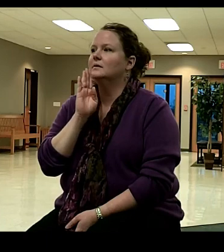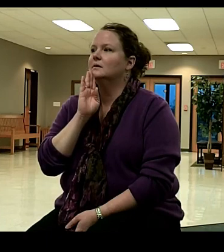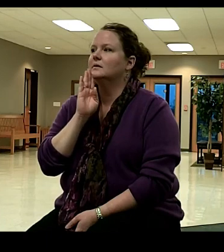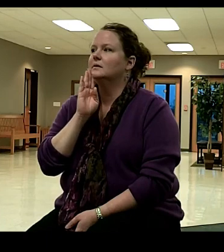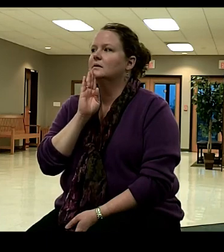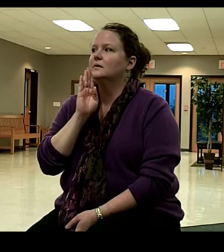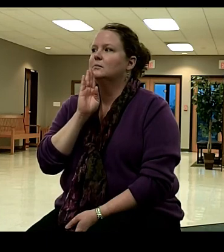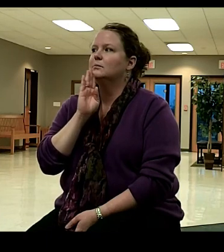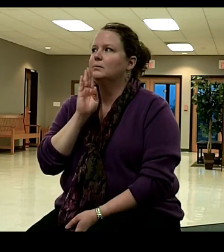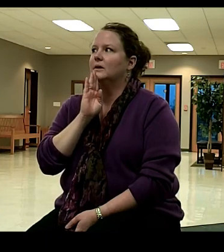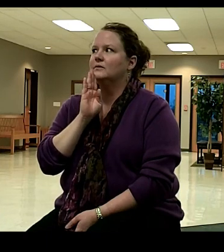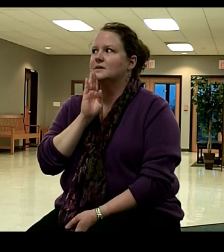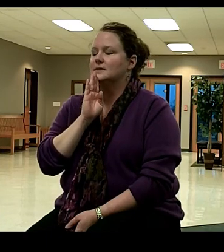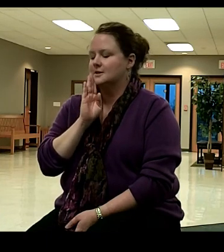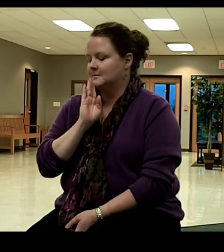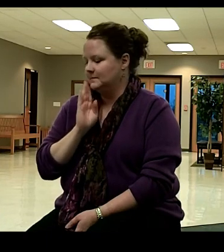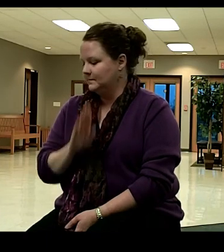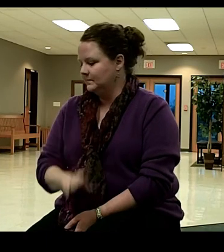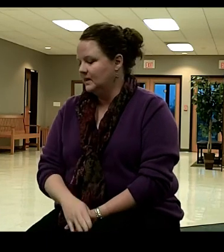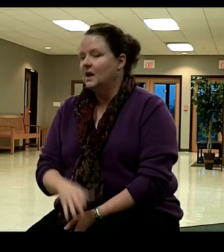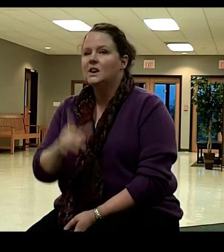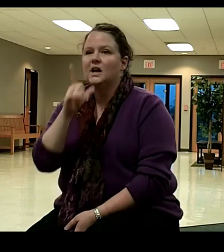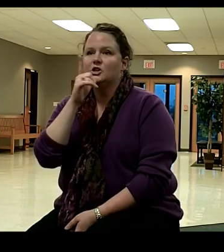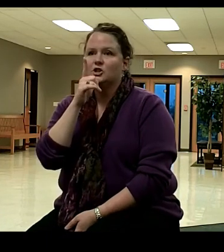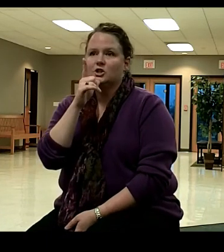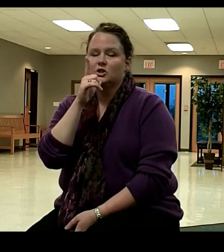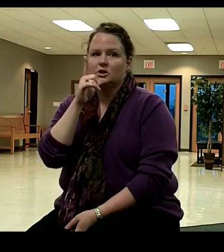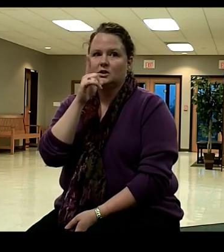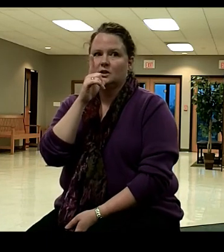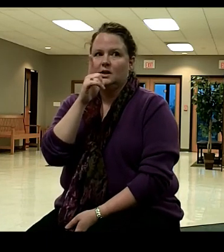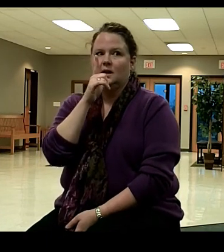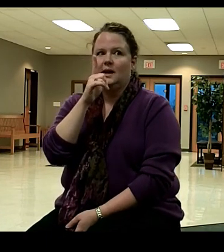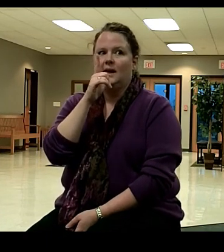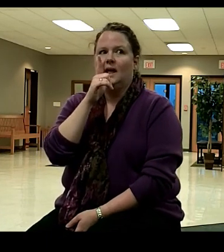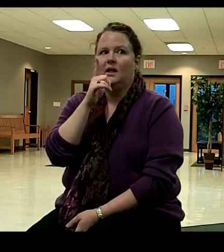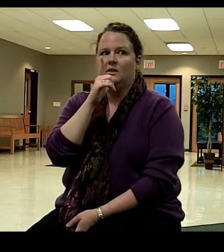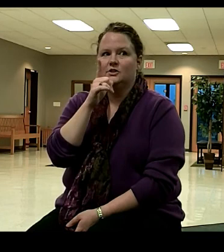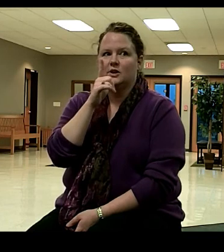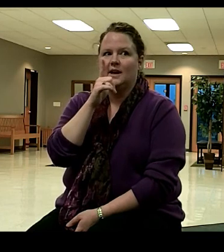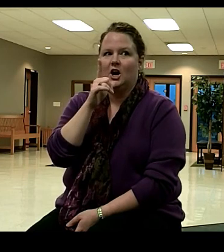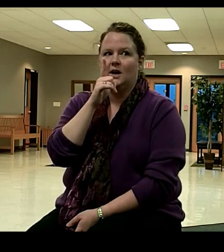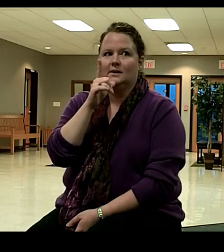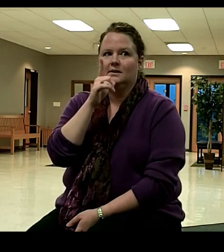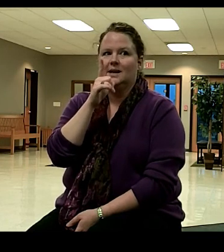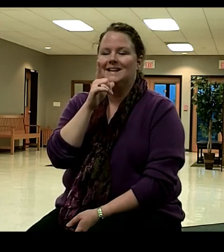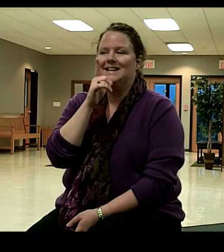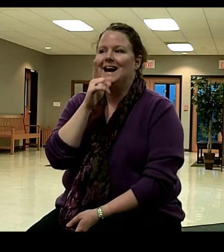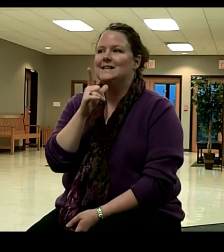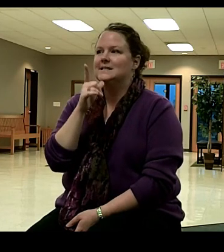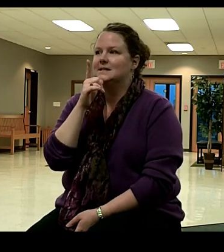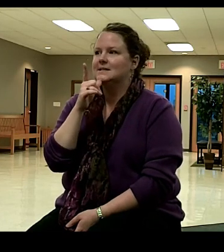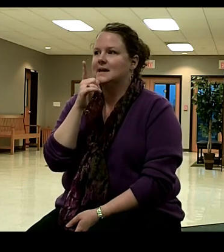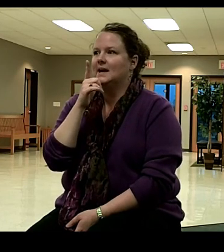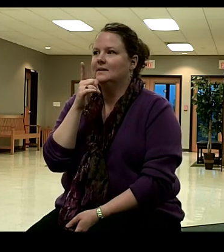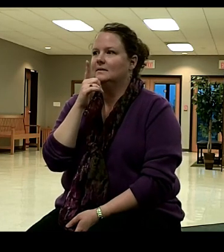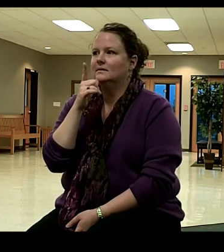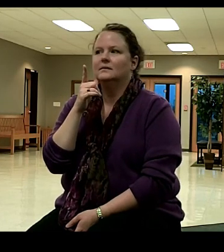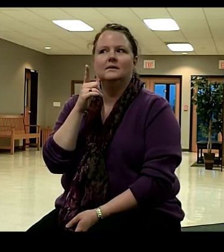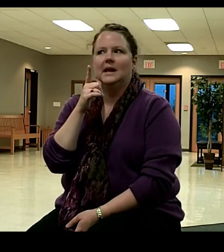Oh, yeah. Breakfast. Lunch. An L, straight on. Not to the side. Not